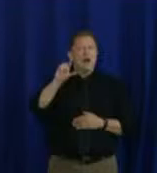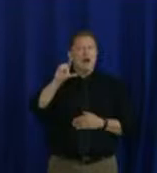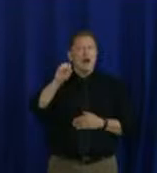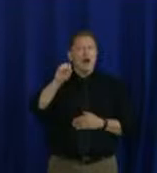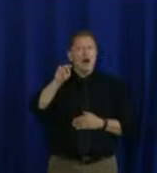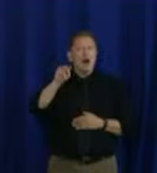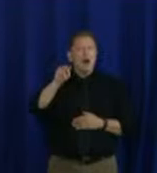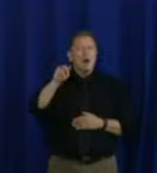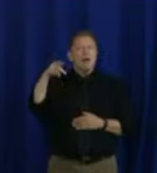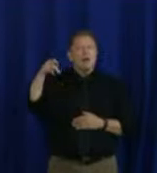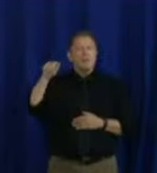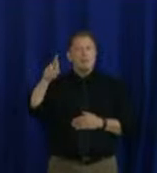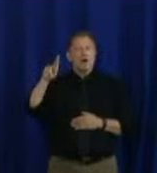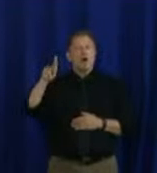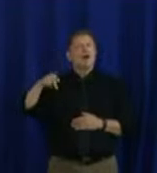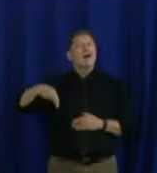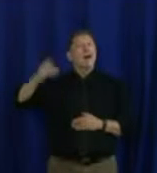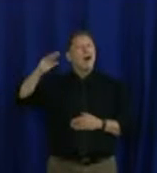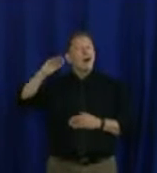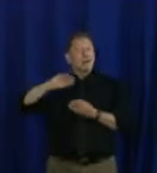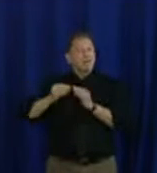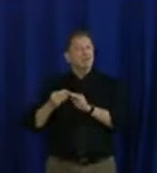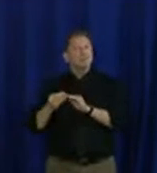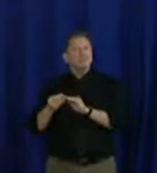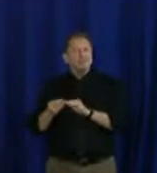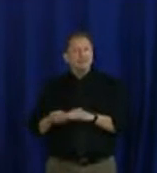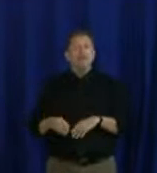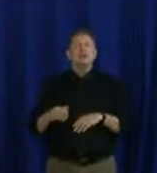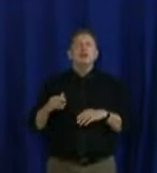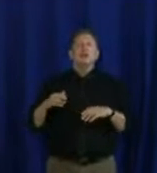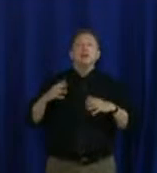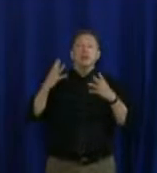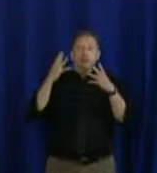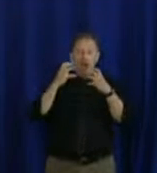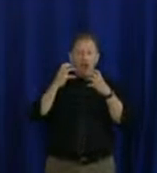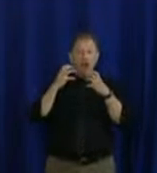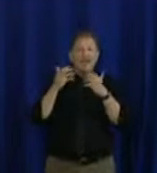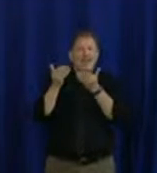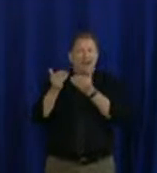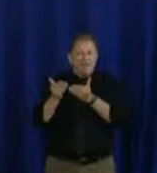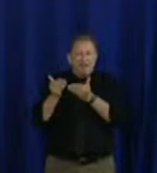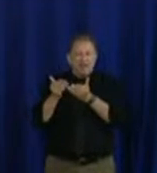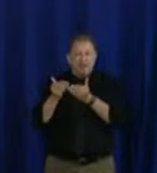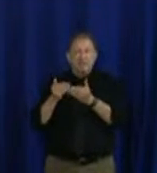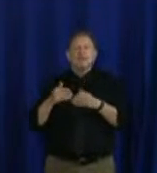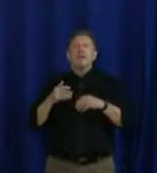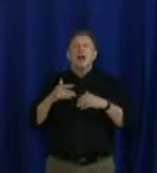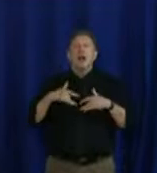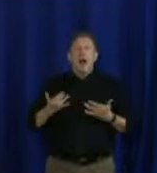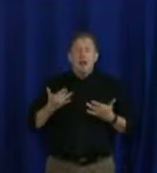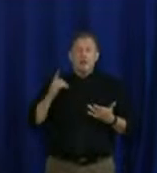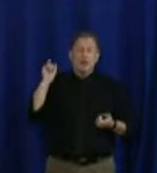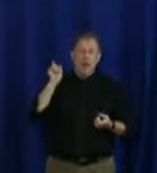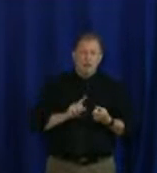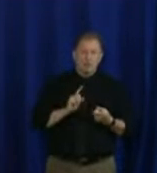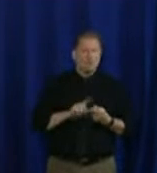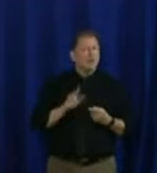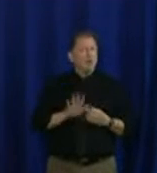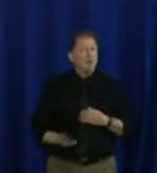seeing more cases. The areas where we are is lighter is we're seeing fewer. But the bottom line is we're seeing these cases throughout the city.